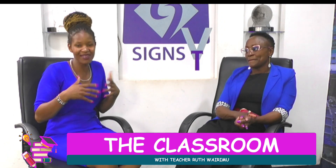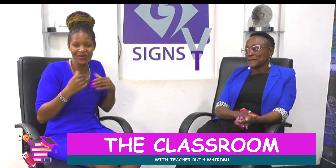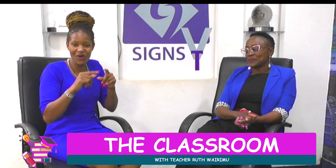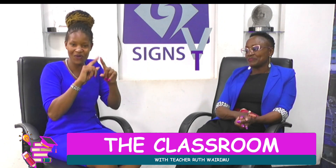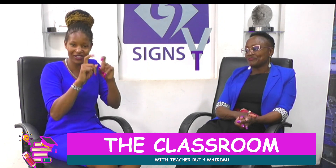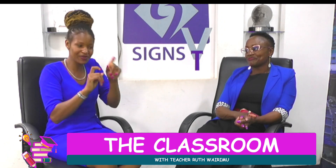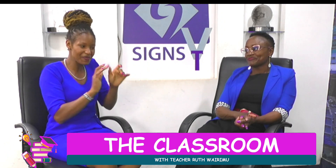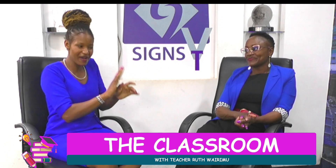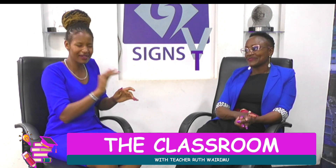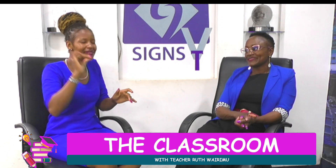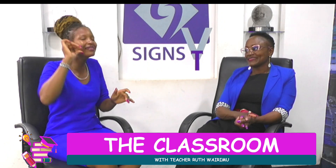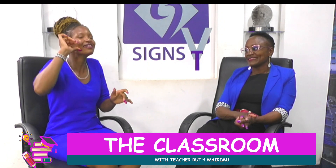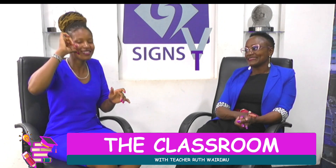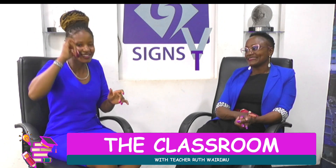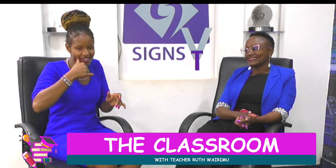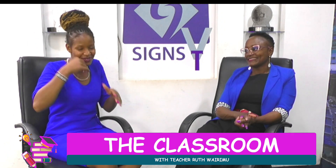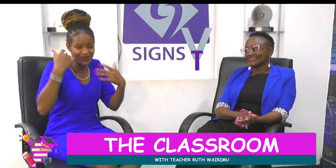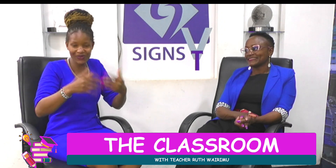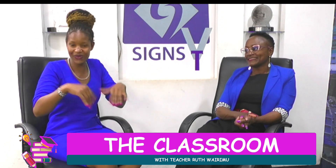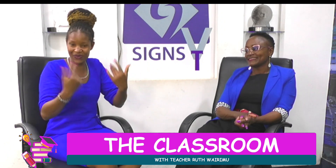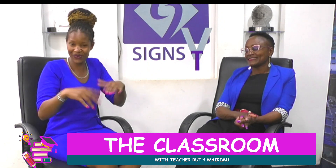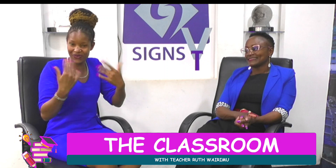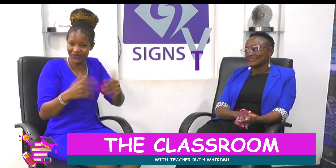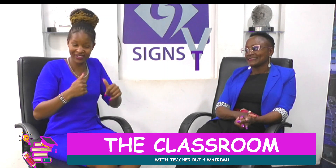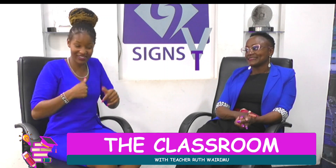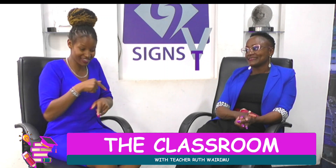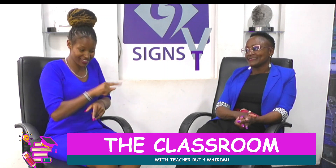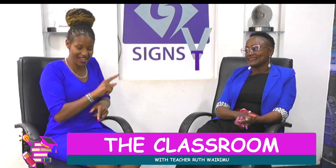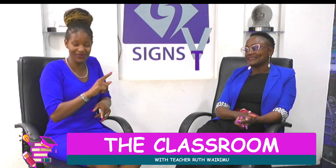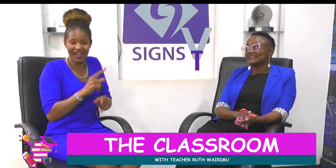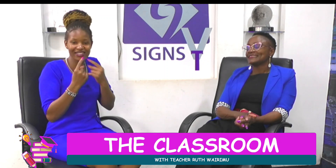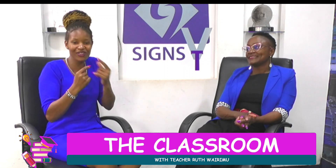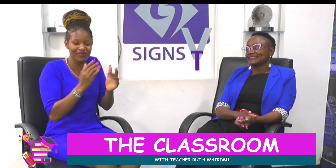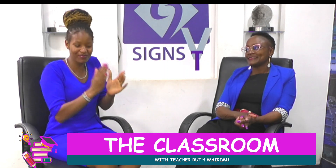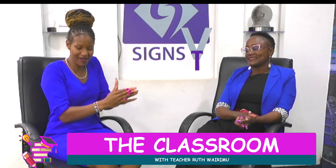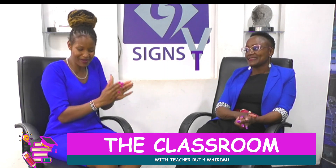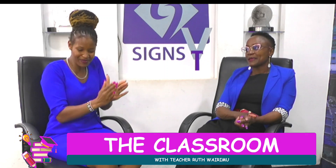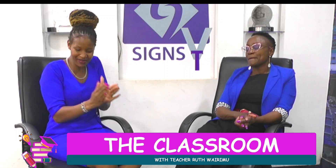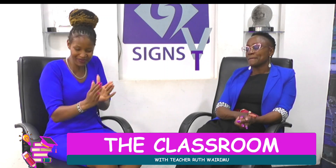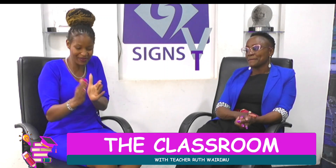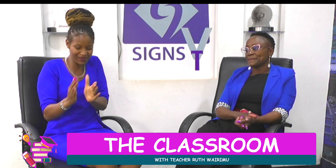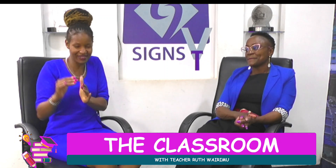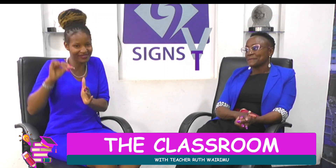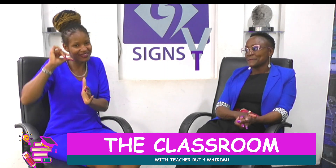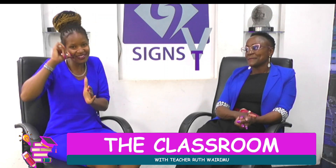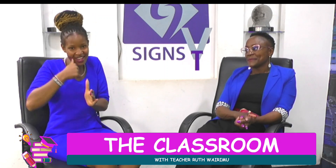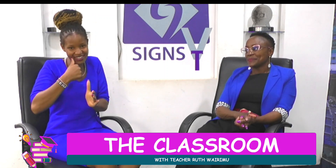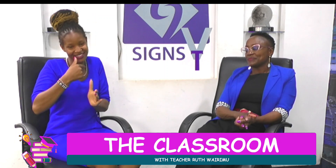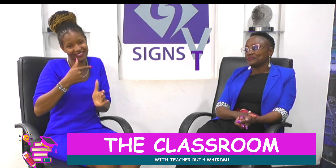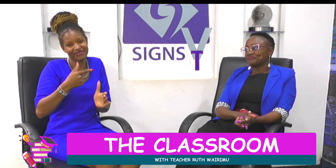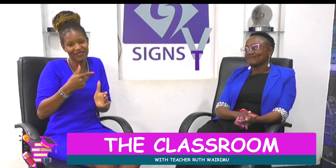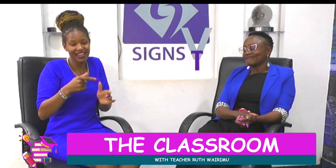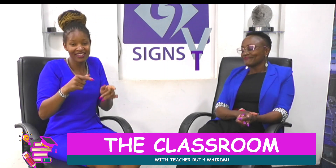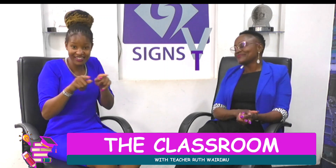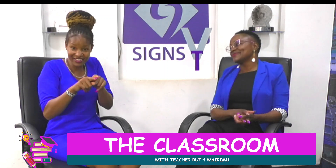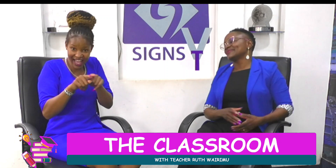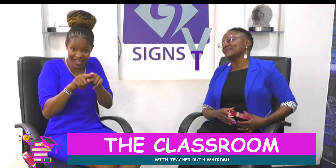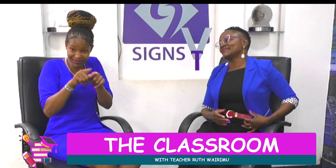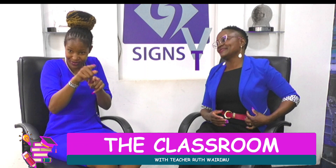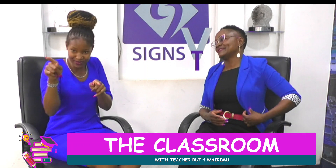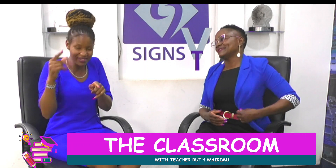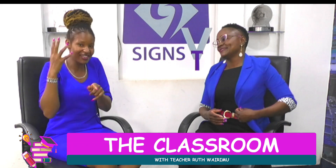I don't even know how to express. Thank you so much for that intro, that amazing intro, and for the bit by